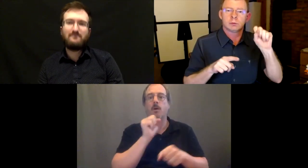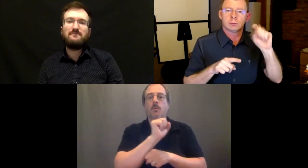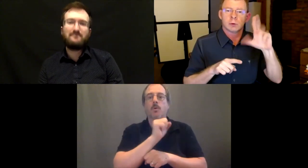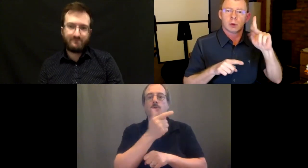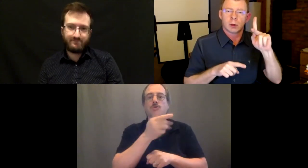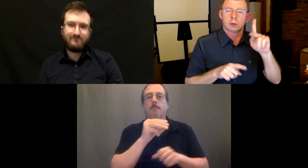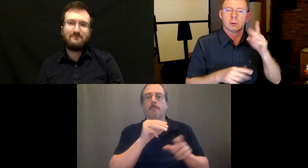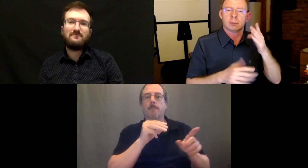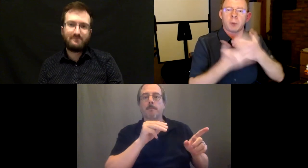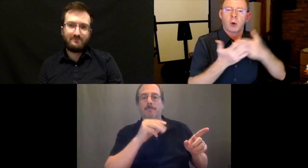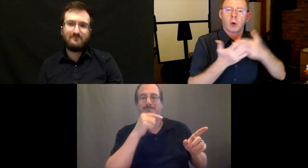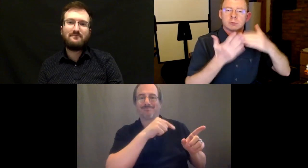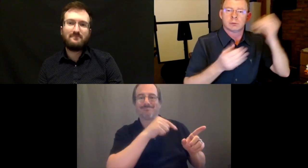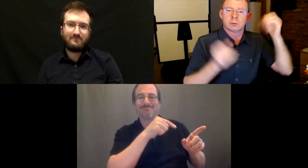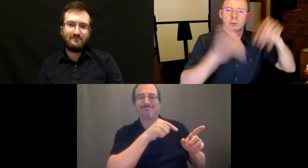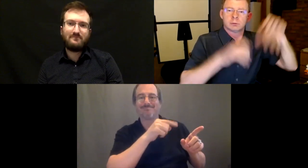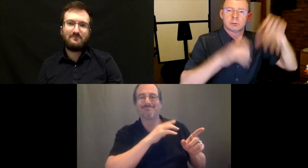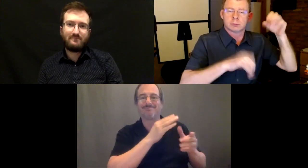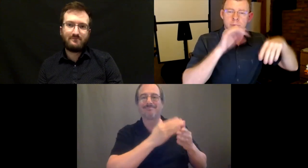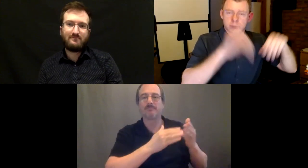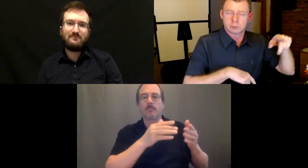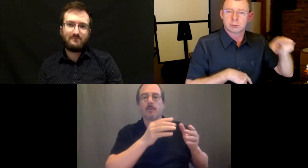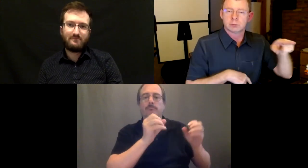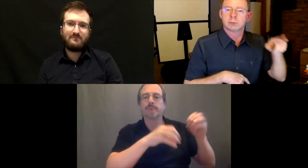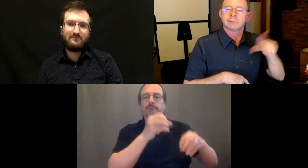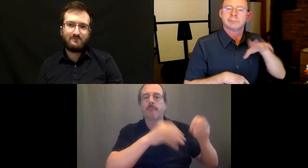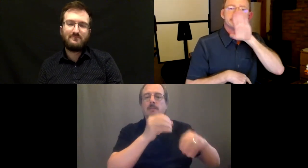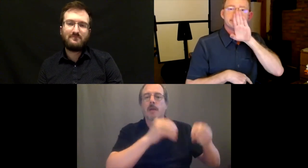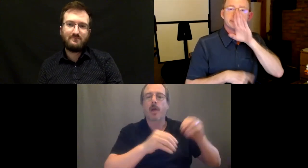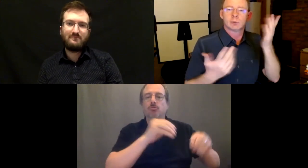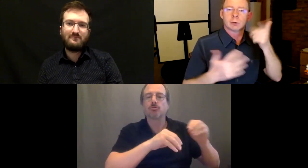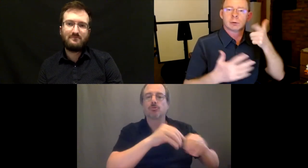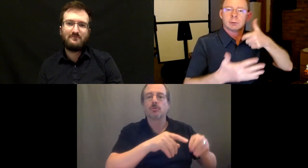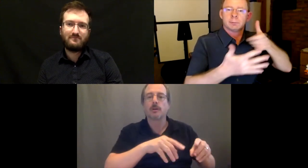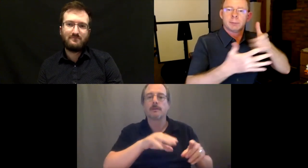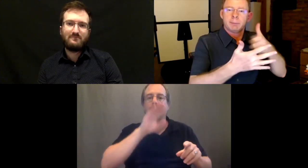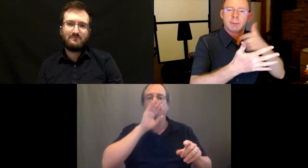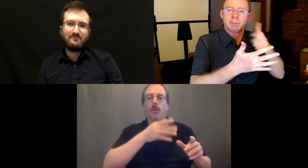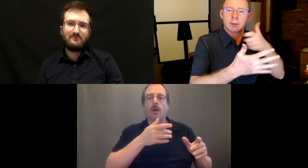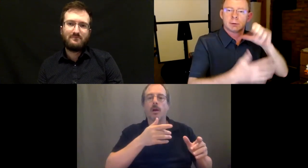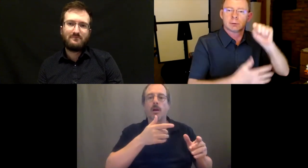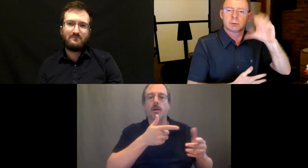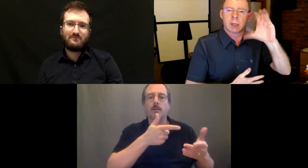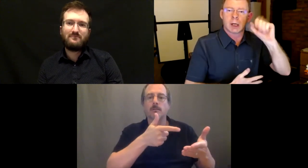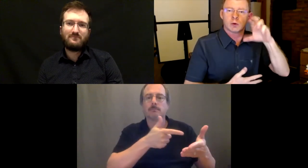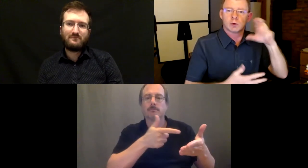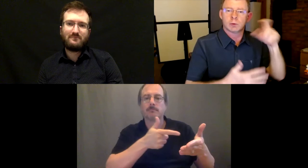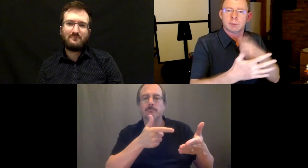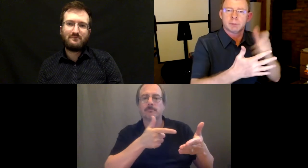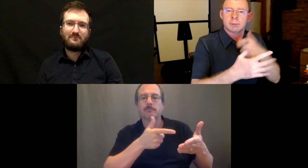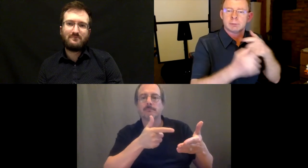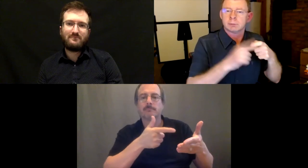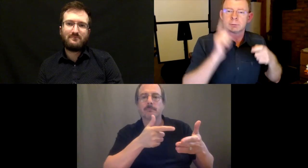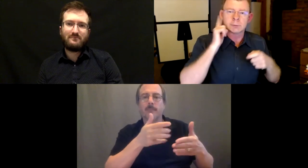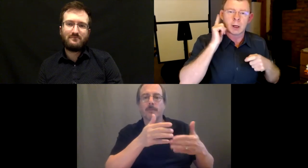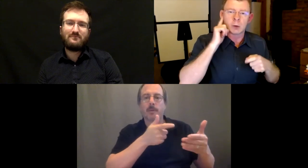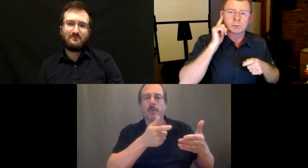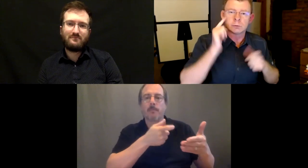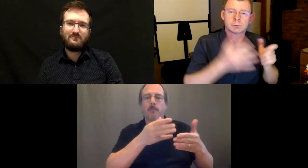GM in Woodstock, and that is in parts and assembly. There was some frustration because they needed to be